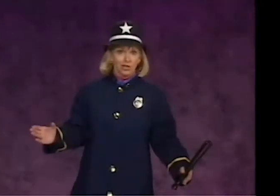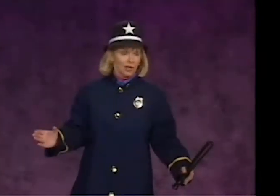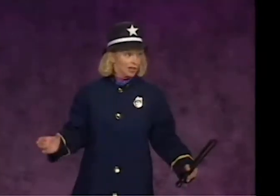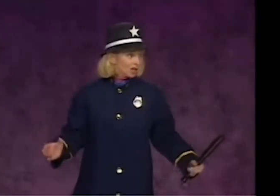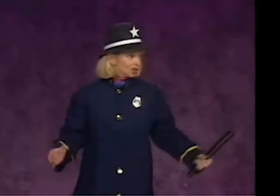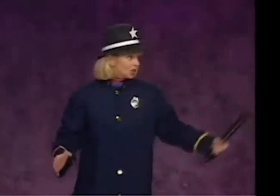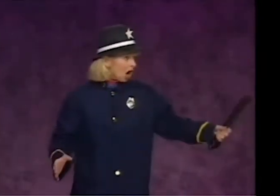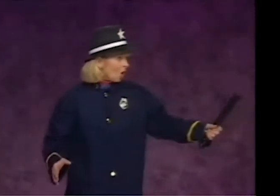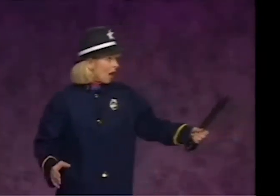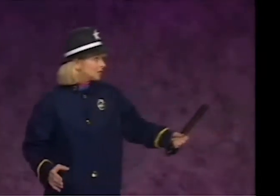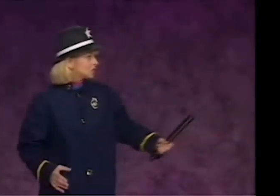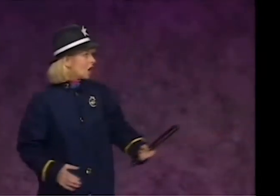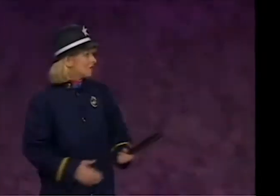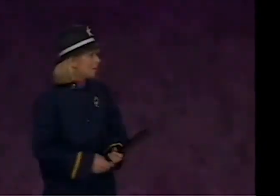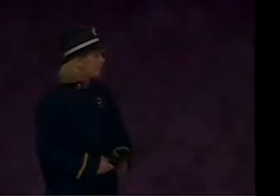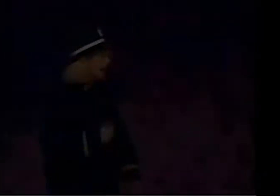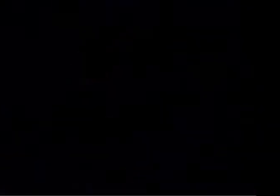that the show was over, buddy?